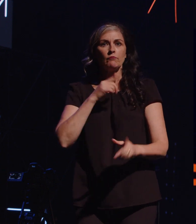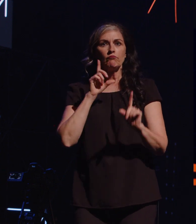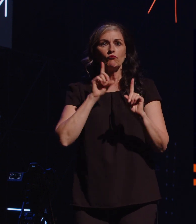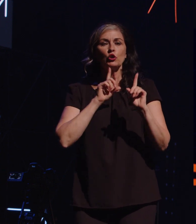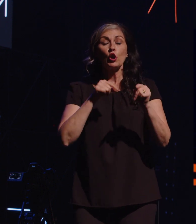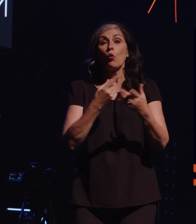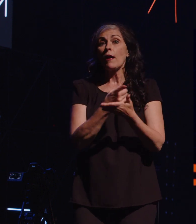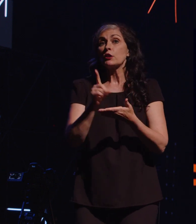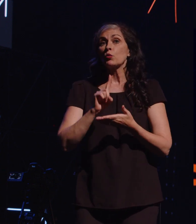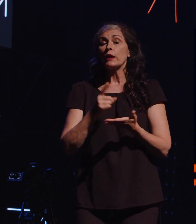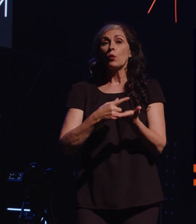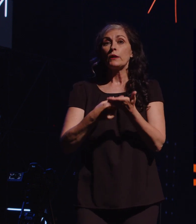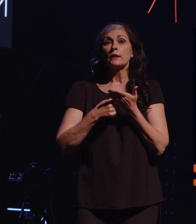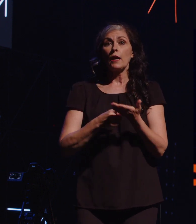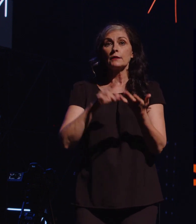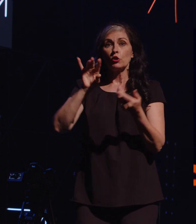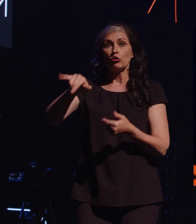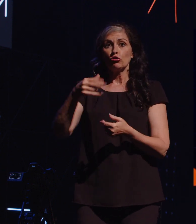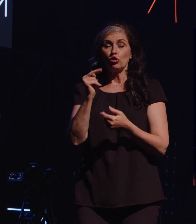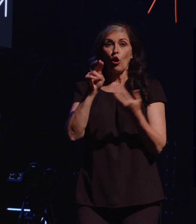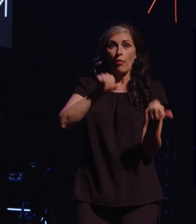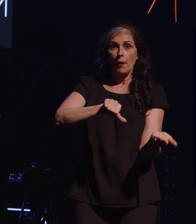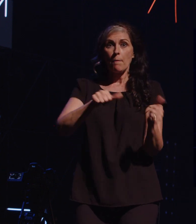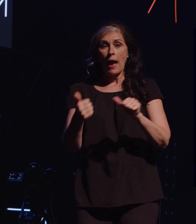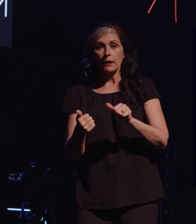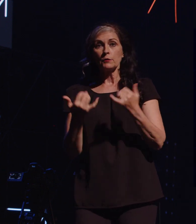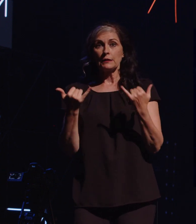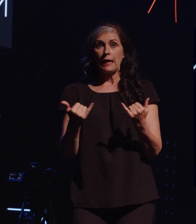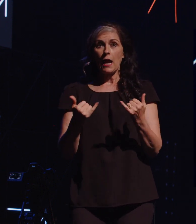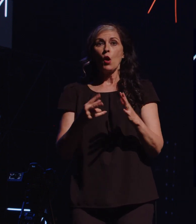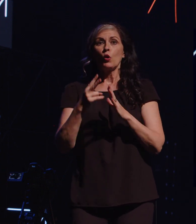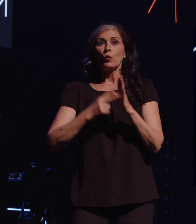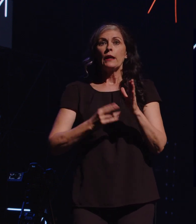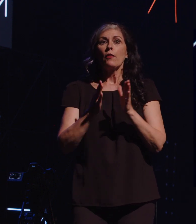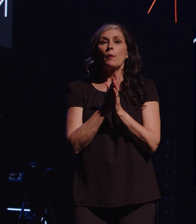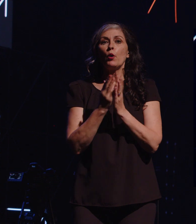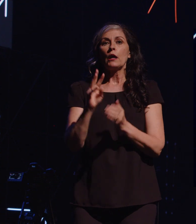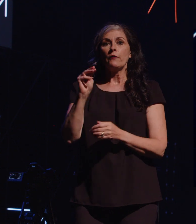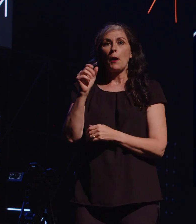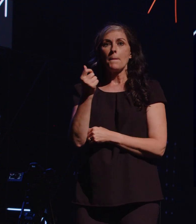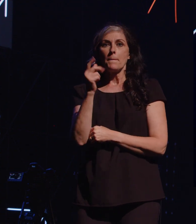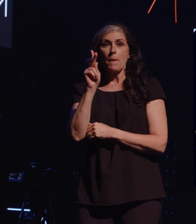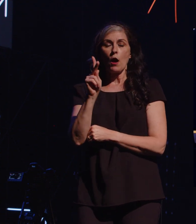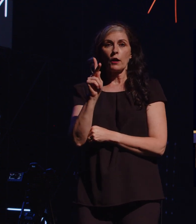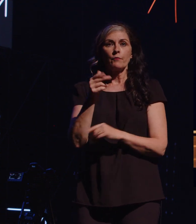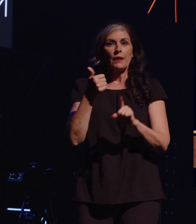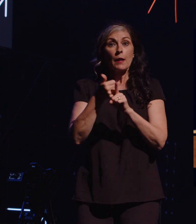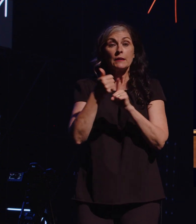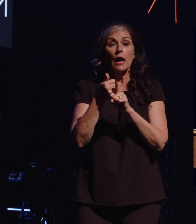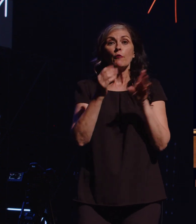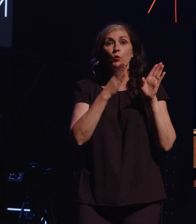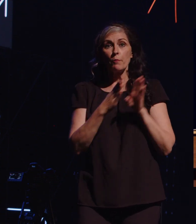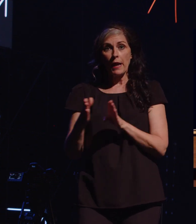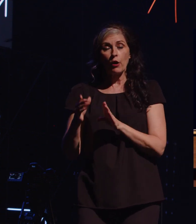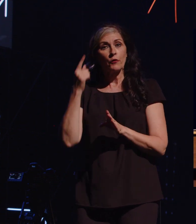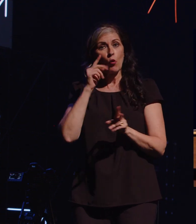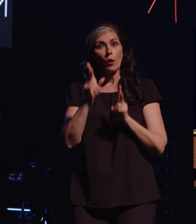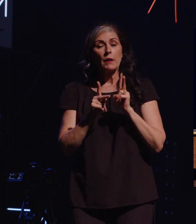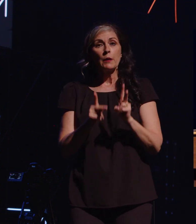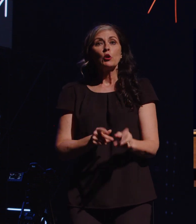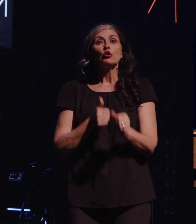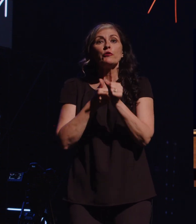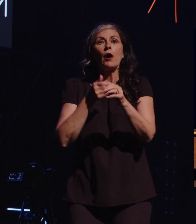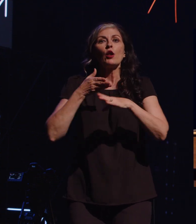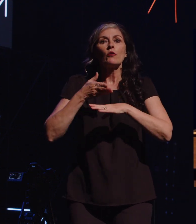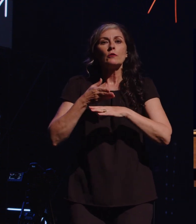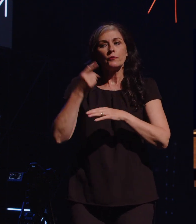Last weekend we talked about John the Baptist because we're starting to go through the book of Mark. And John the Baptist prepared the way for people to follow